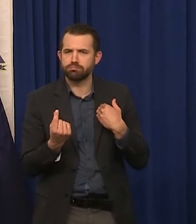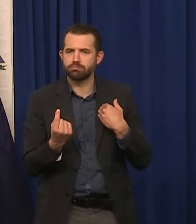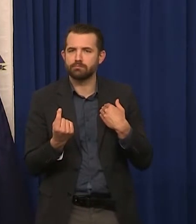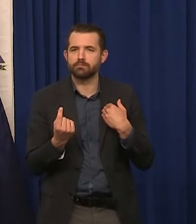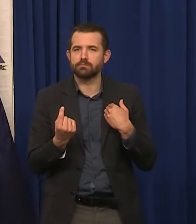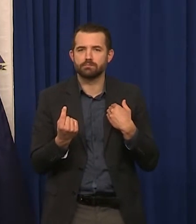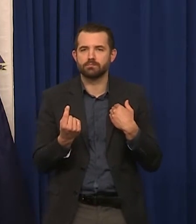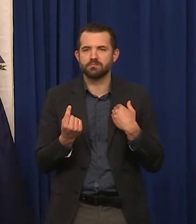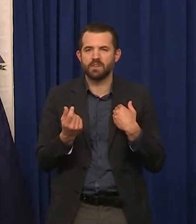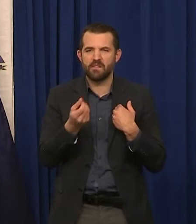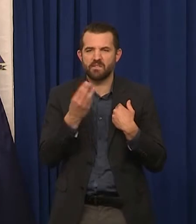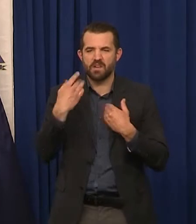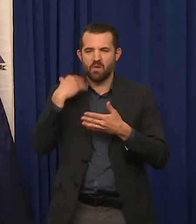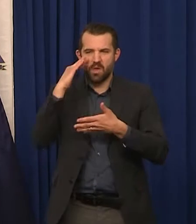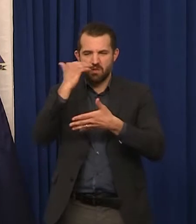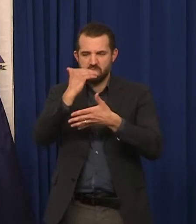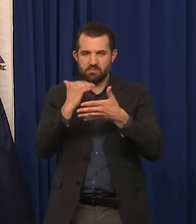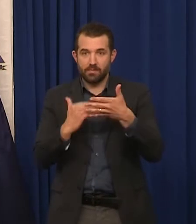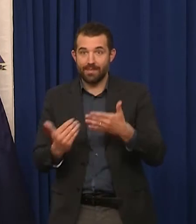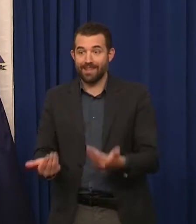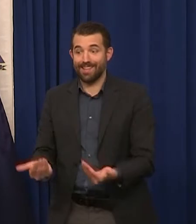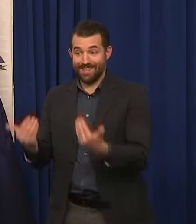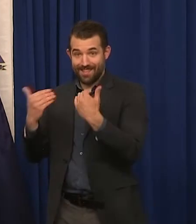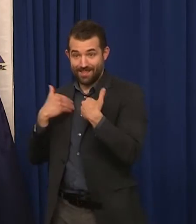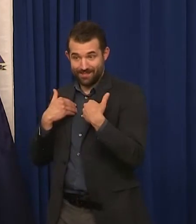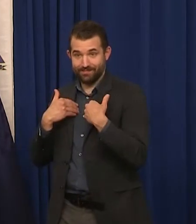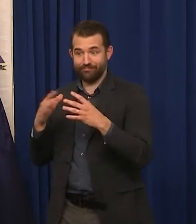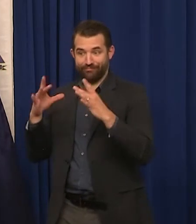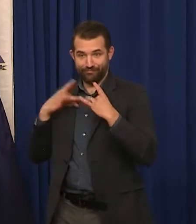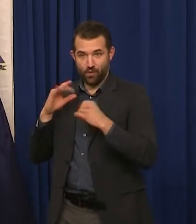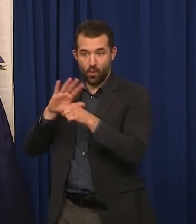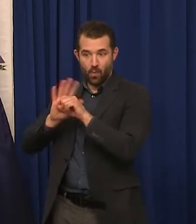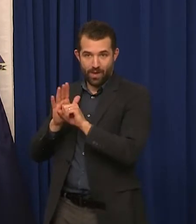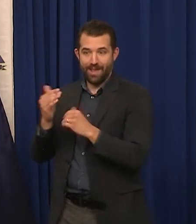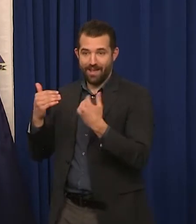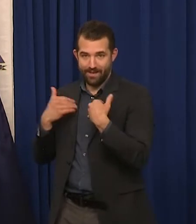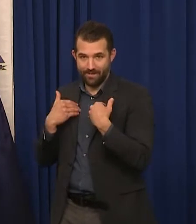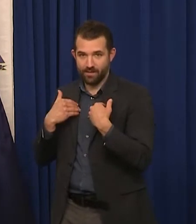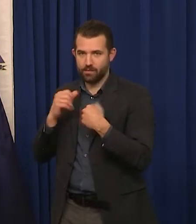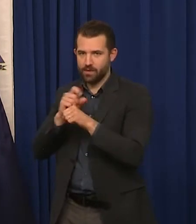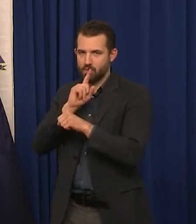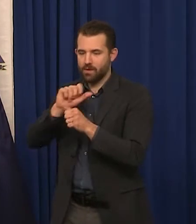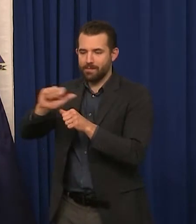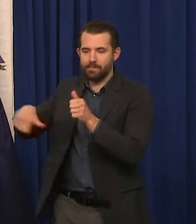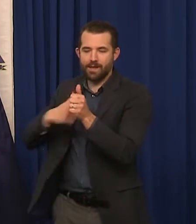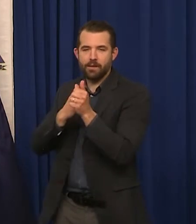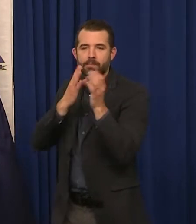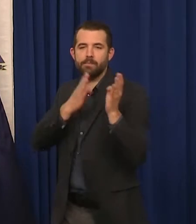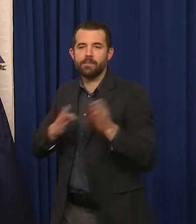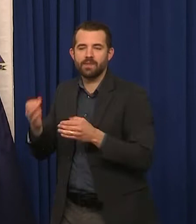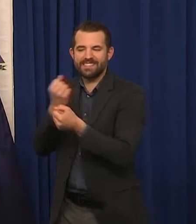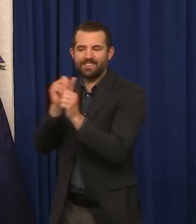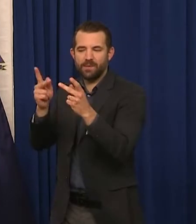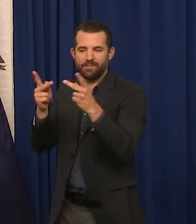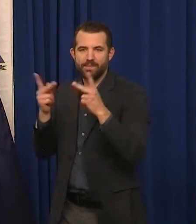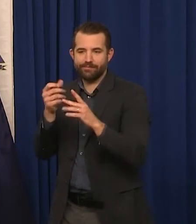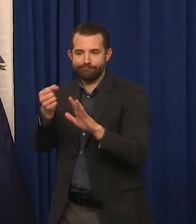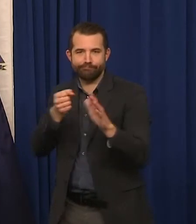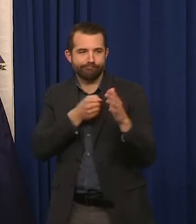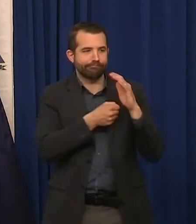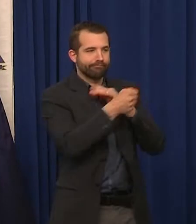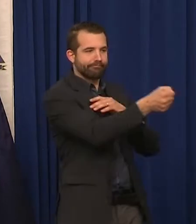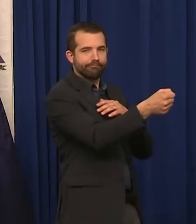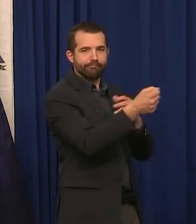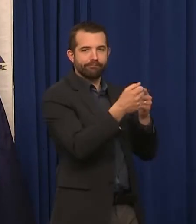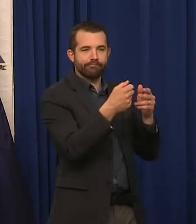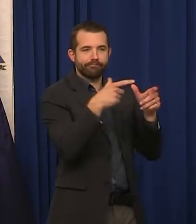positive, there are plans in place to ensure that they have a safe place in which they can be isolated. And